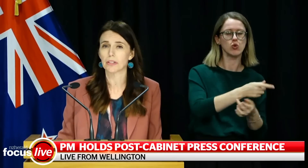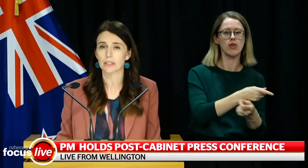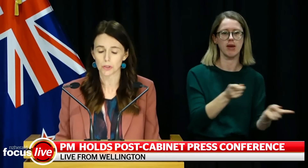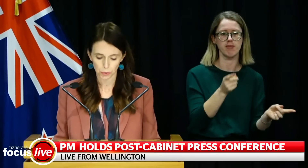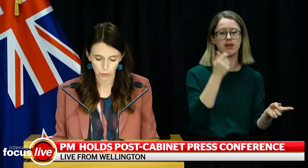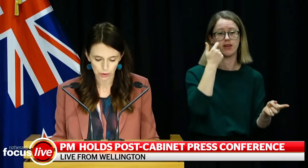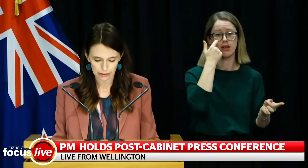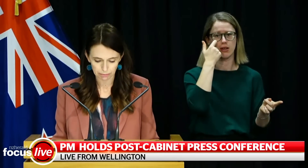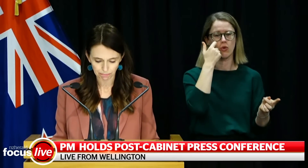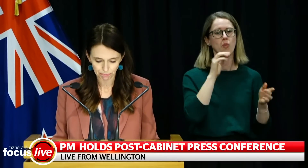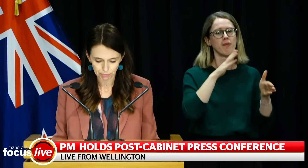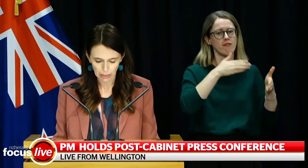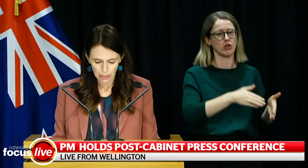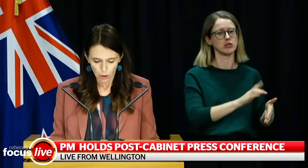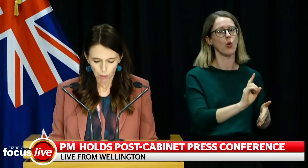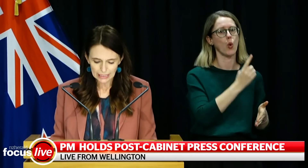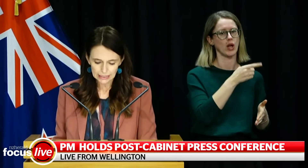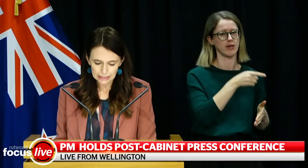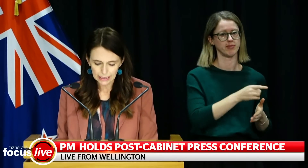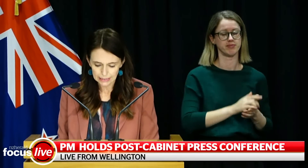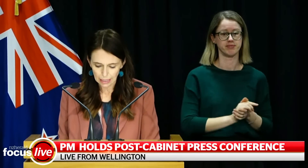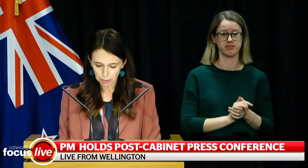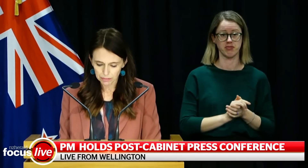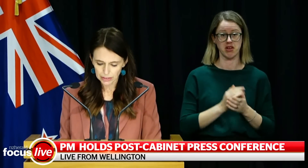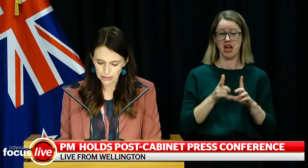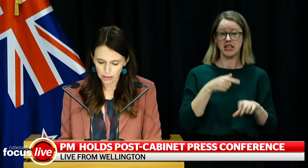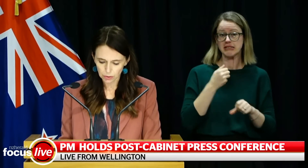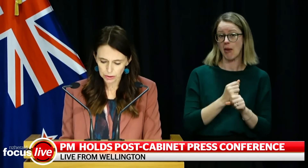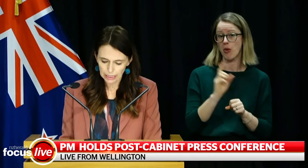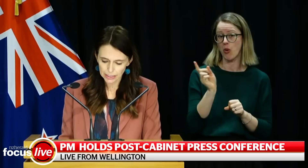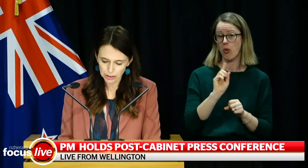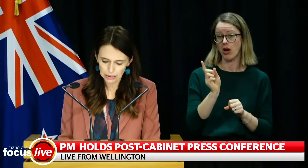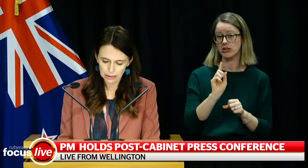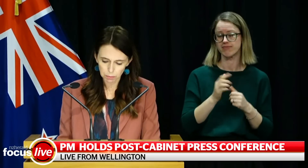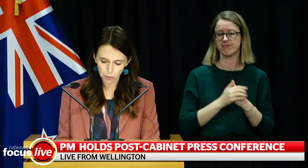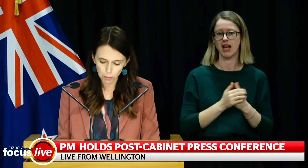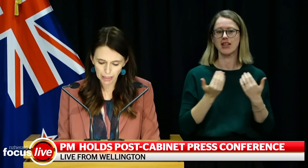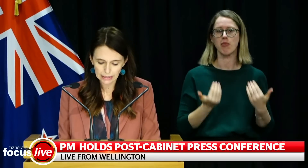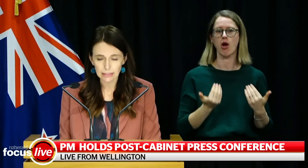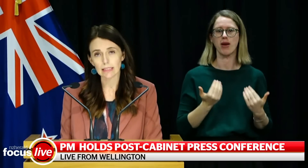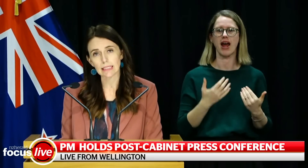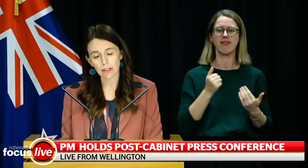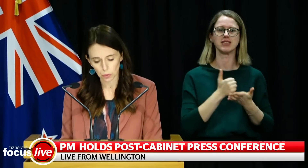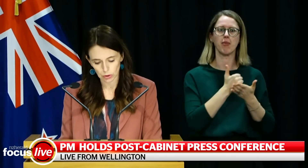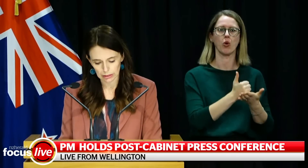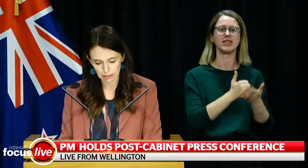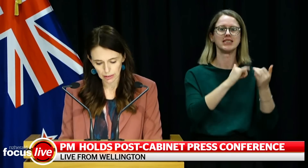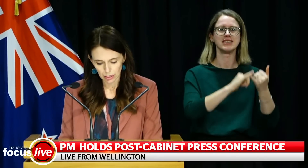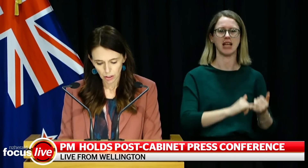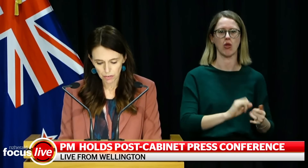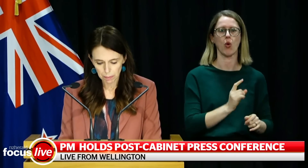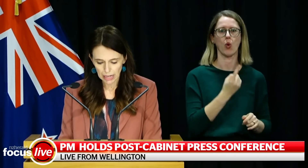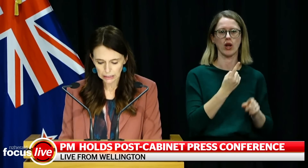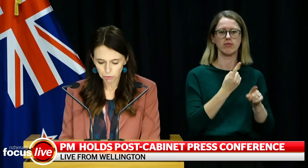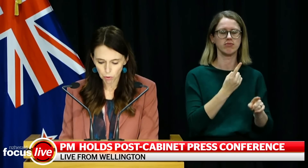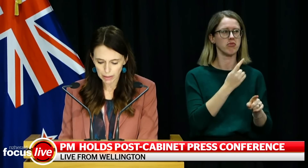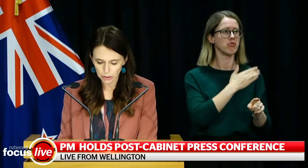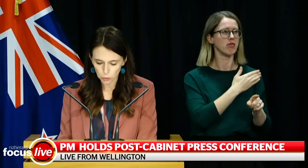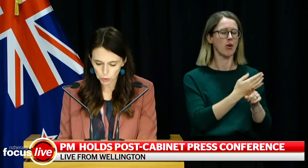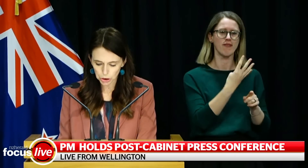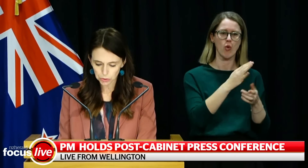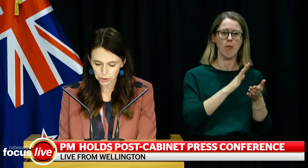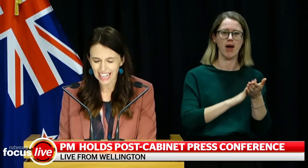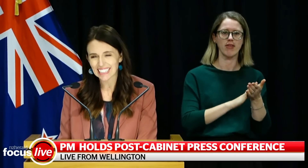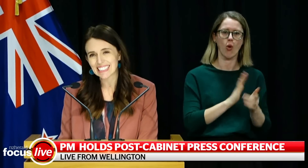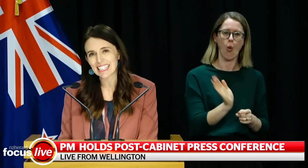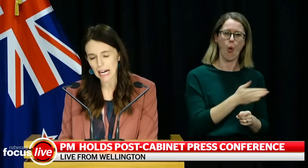particular focus on Auckland. One existing example of this is the cross-agency support based in South Auckland. Over the past 4 months,